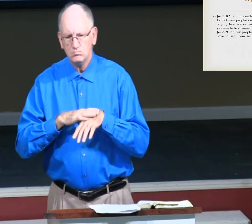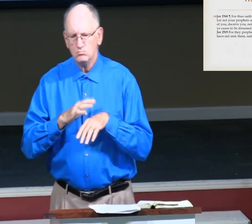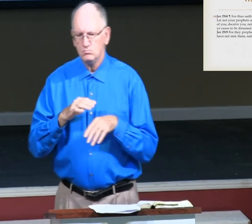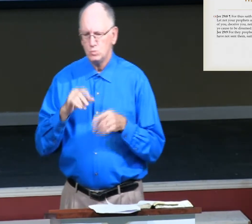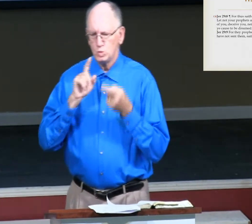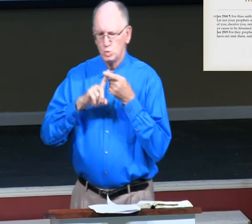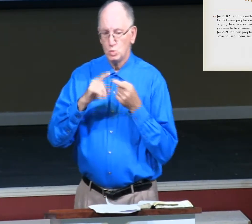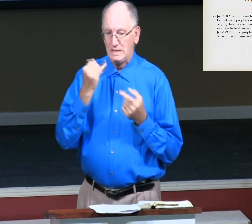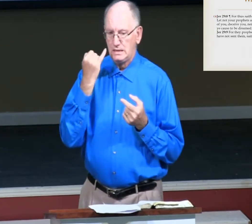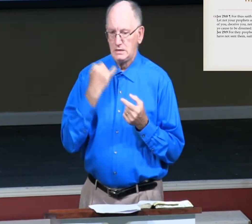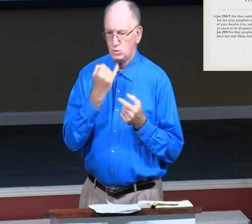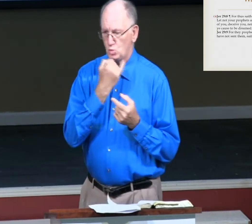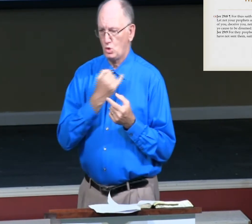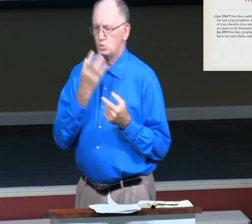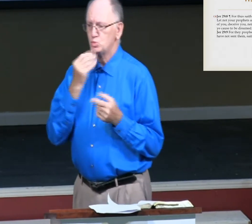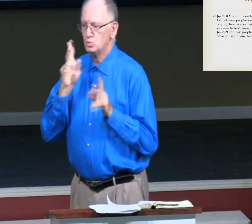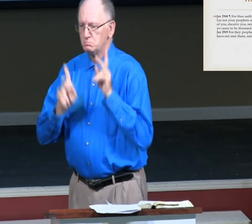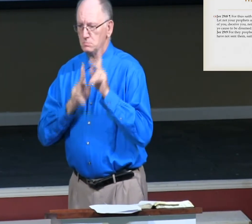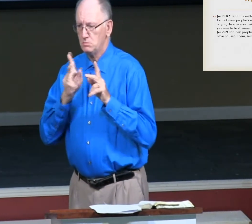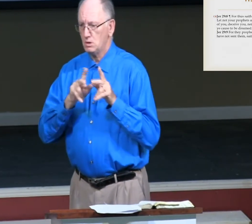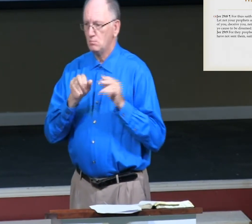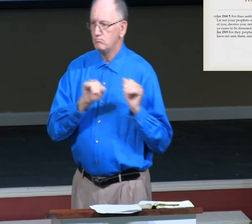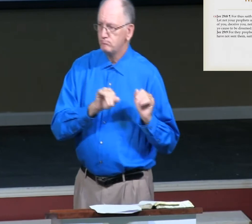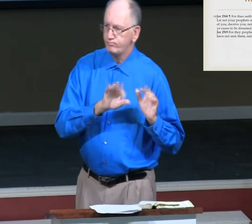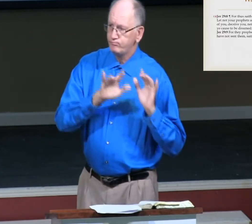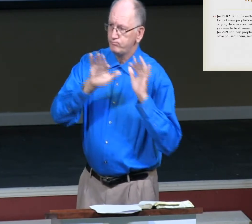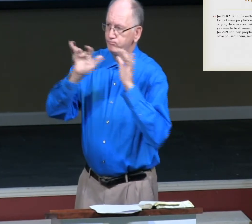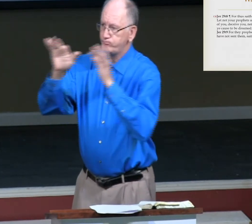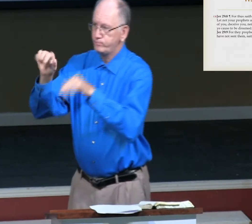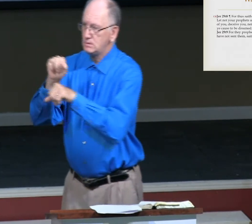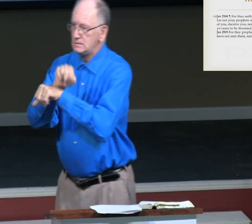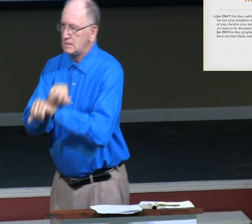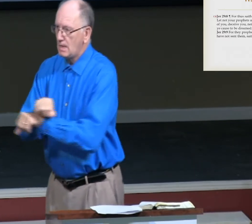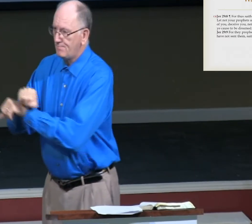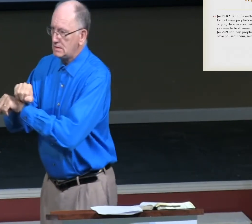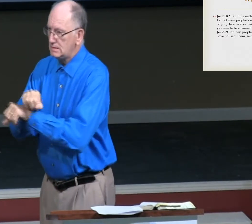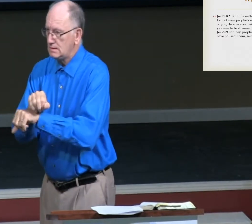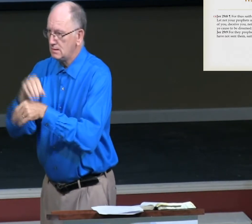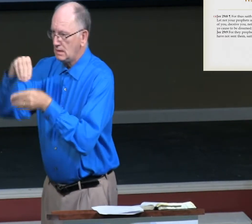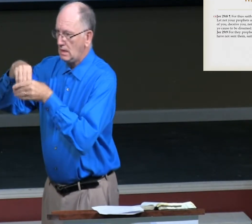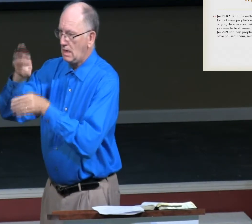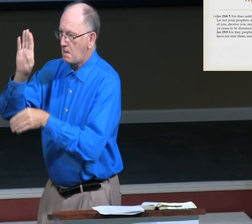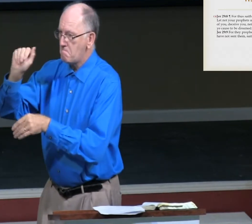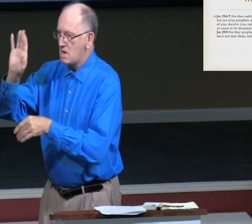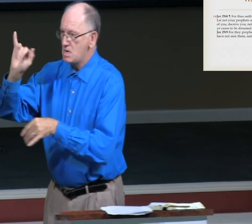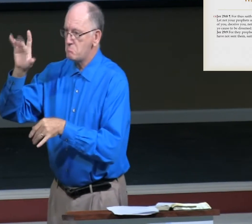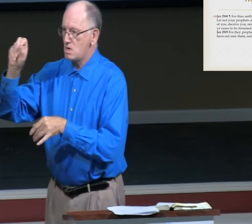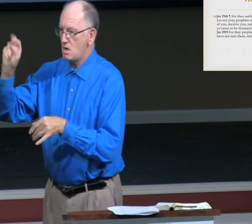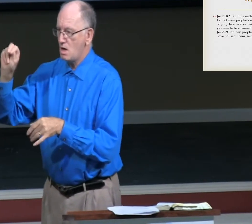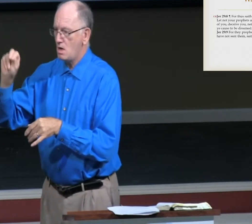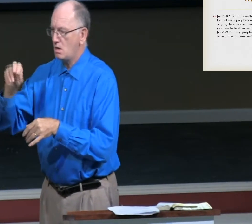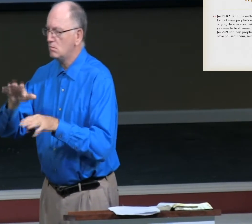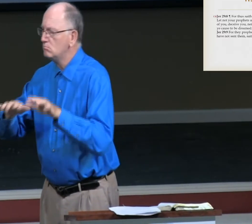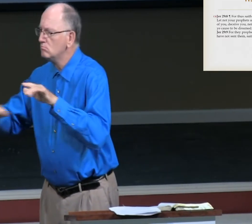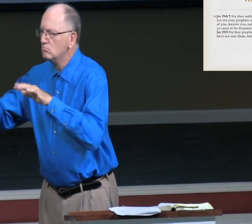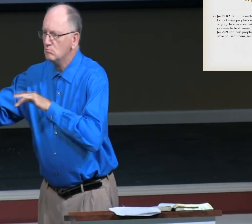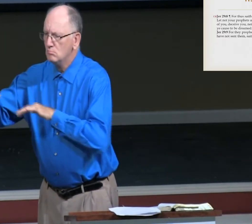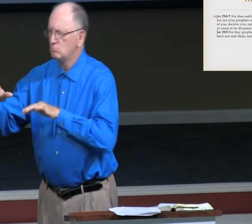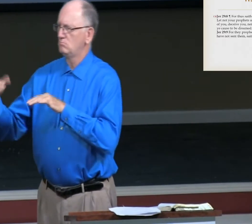So it's a warning to Israel, to the Jewish people, those in captivity in Babylon.